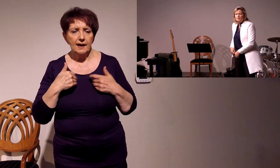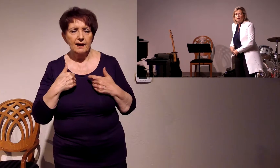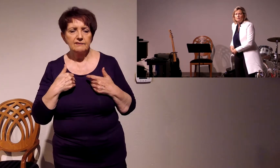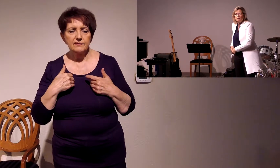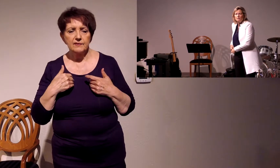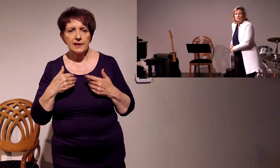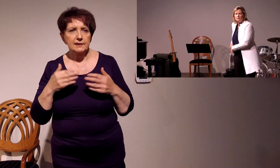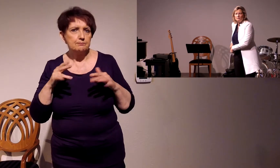pocket.